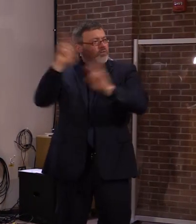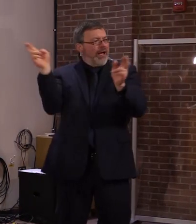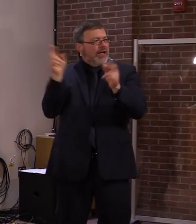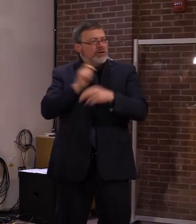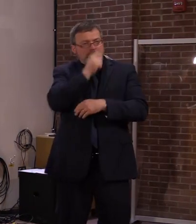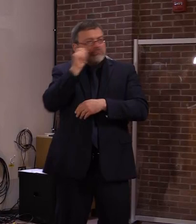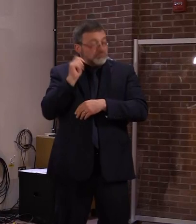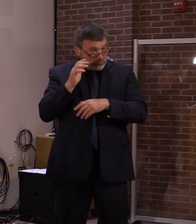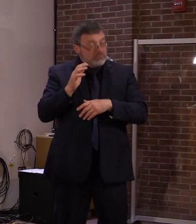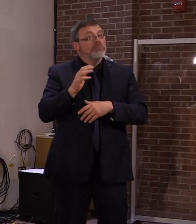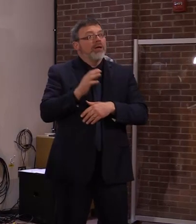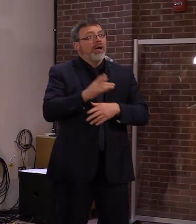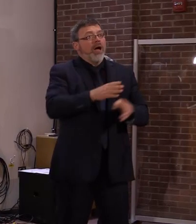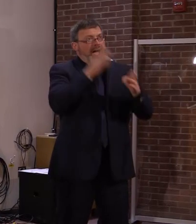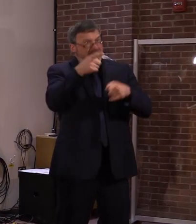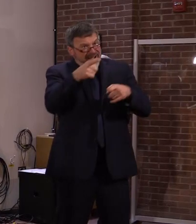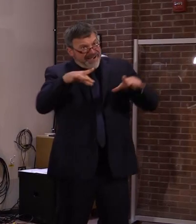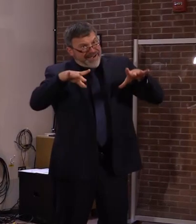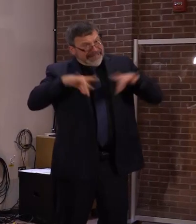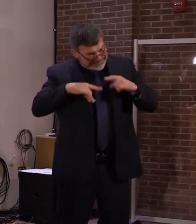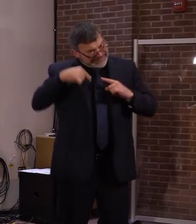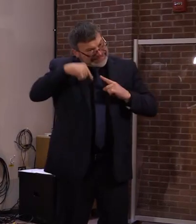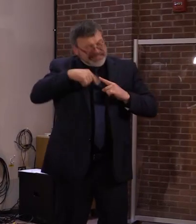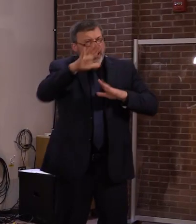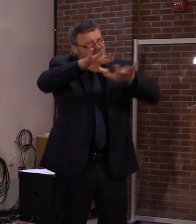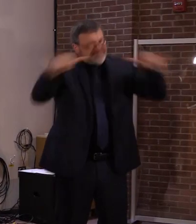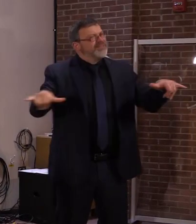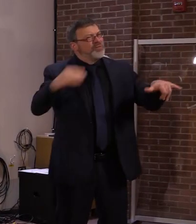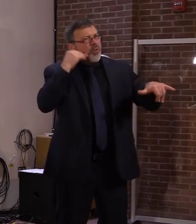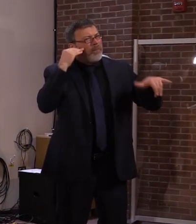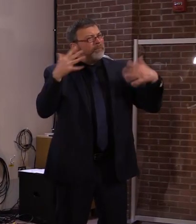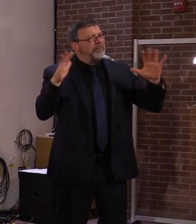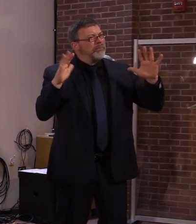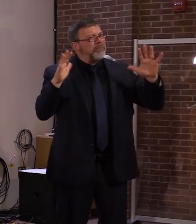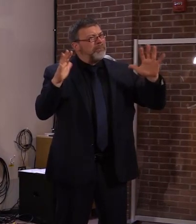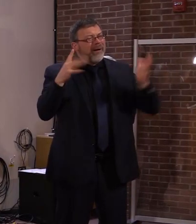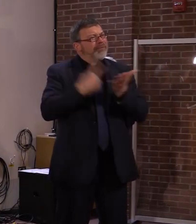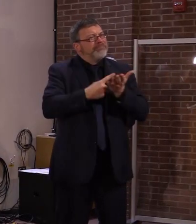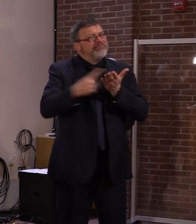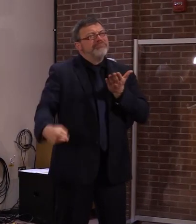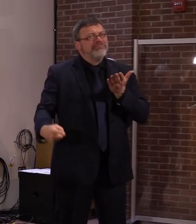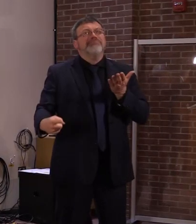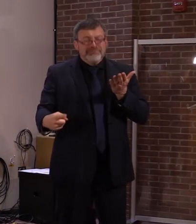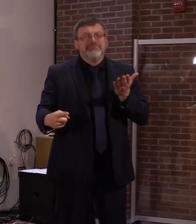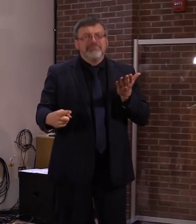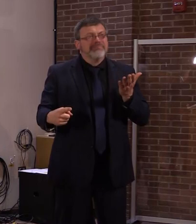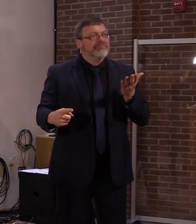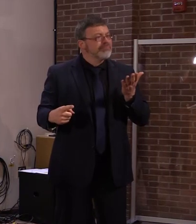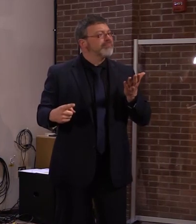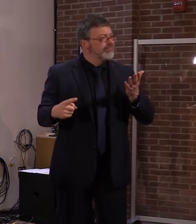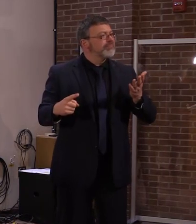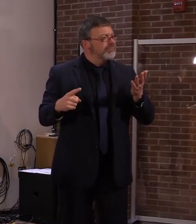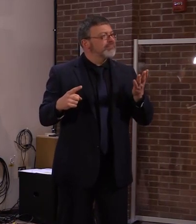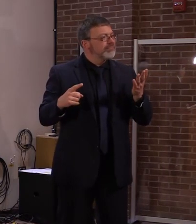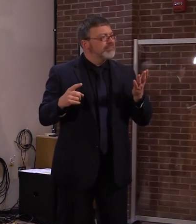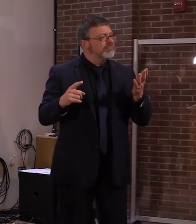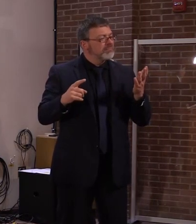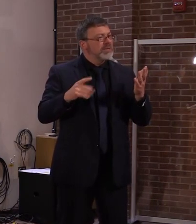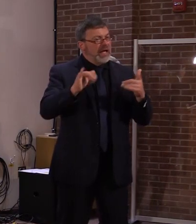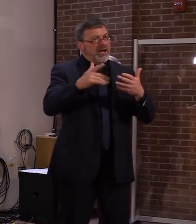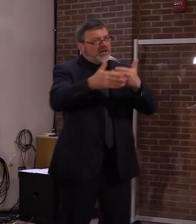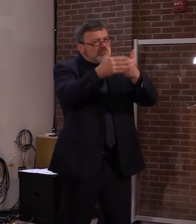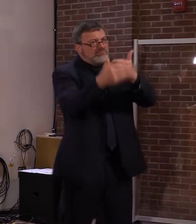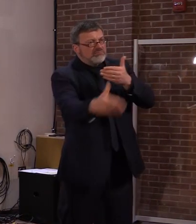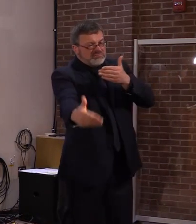make smart decisions in the coming weeks and make an extra effort to protect the vulnerable, we can help